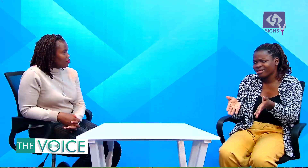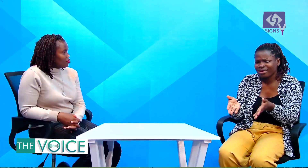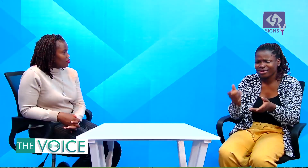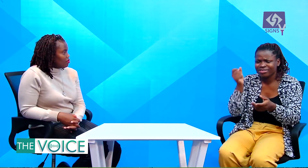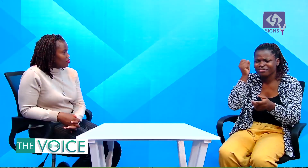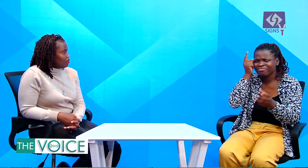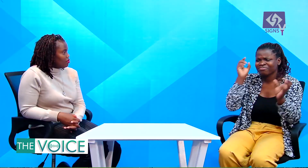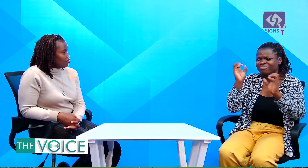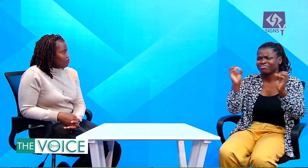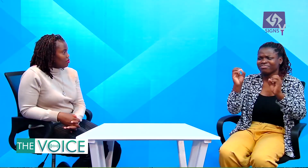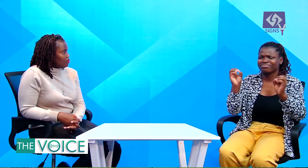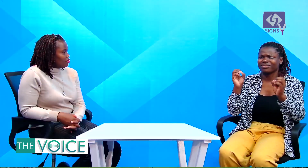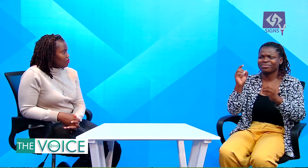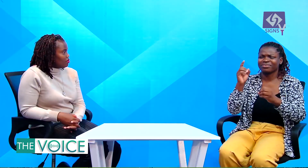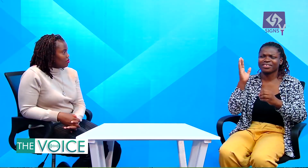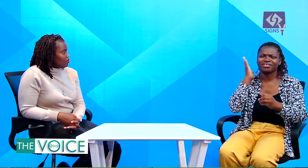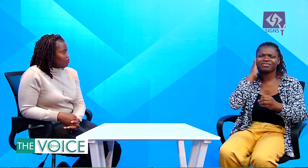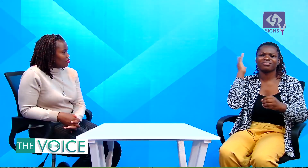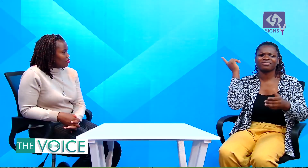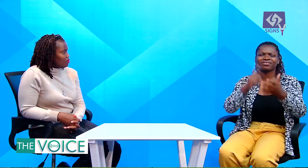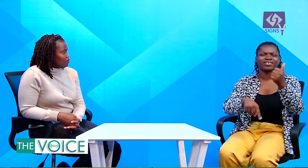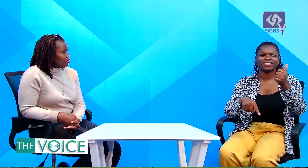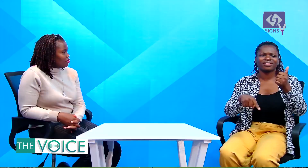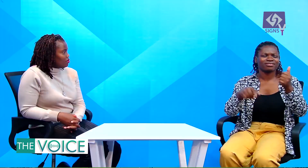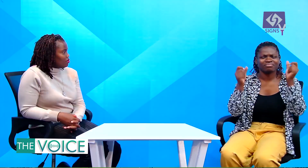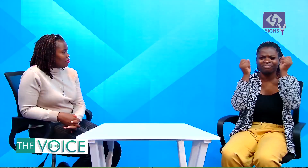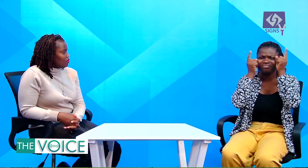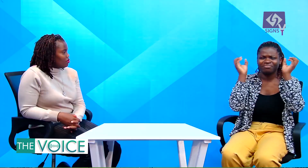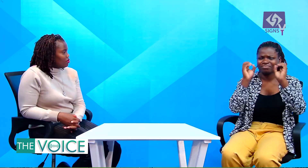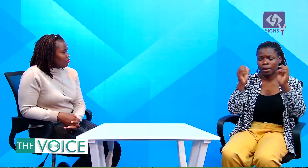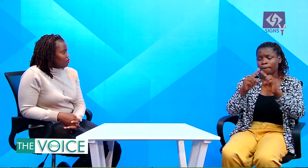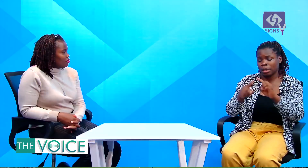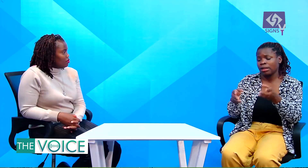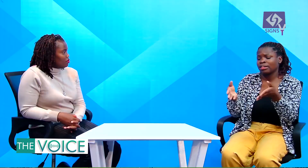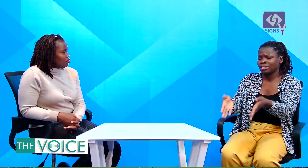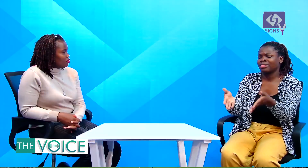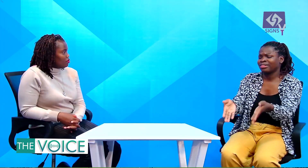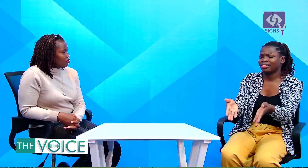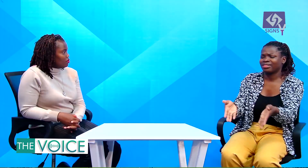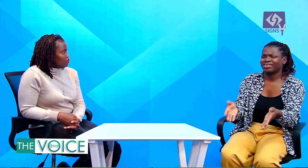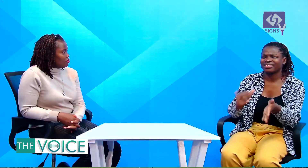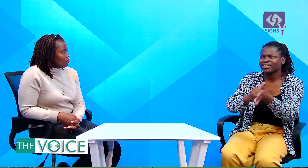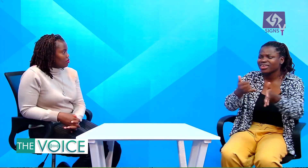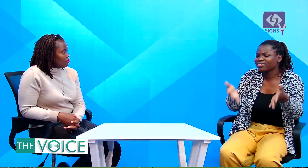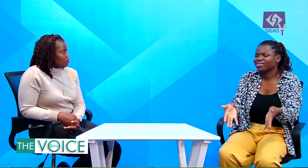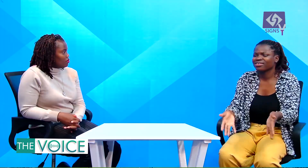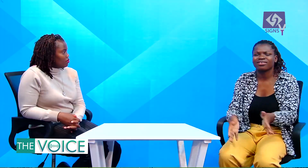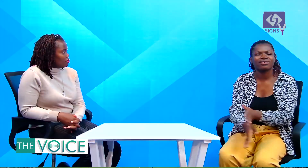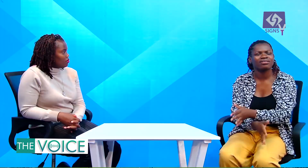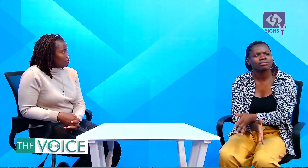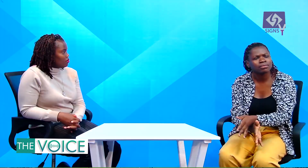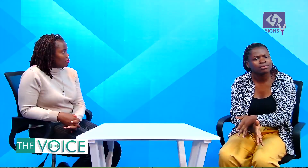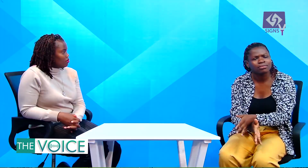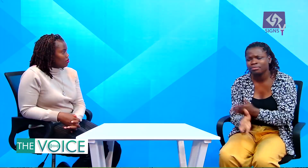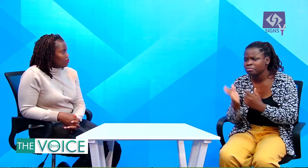I had siblings who at some point we were not understanding each other. We were just